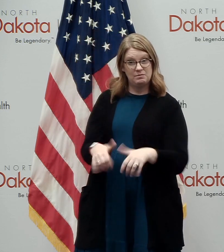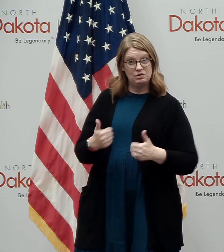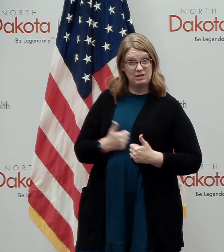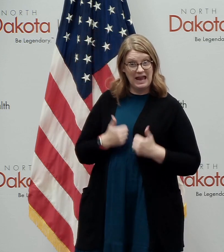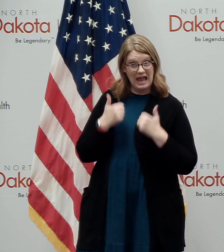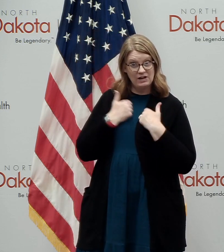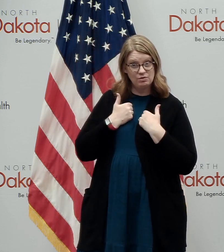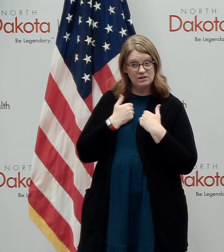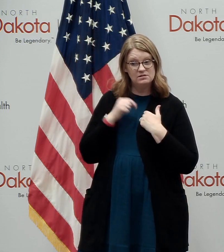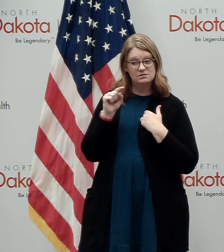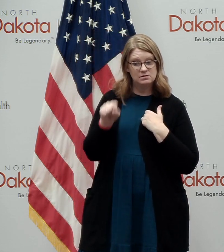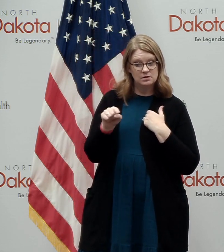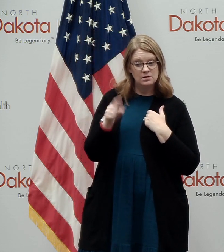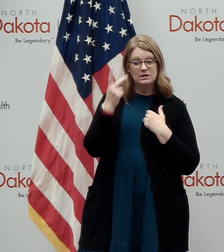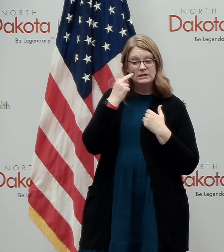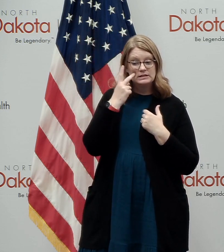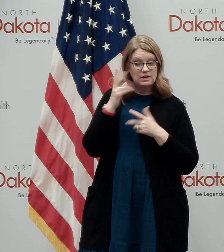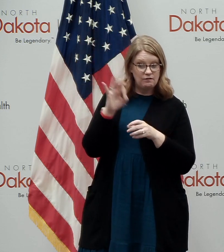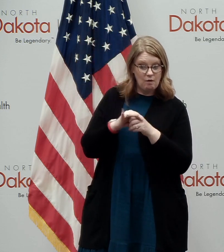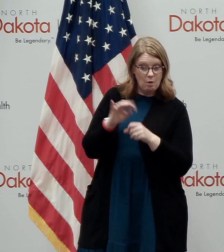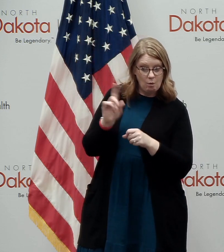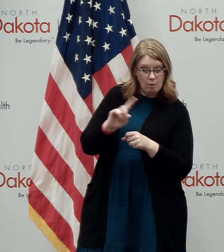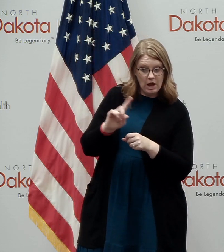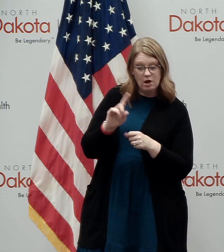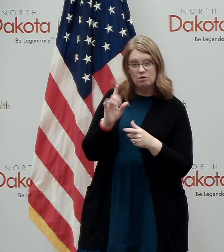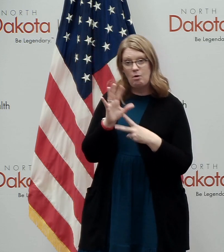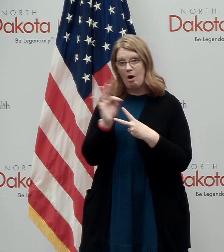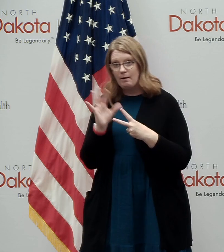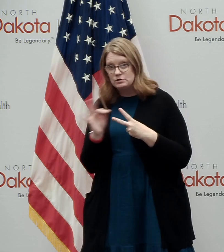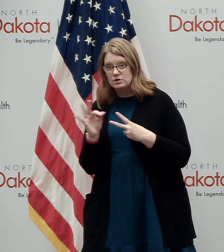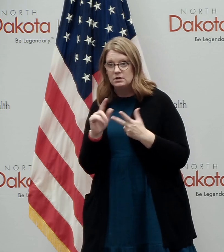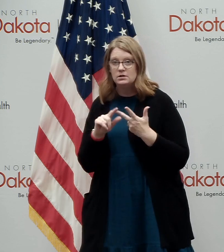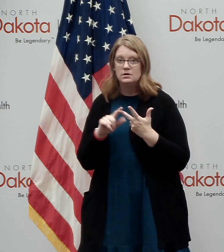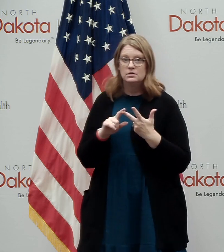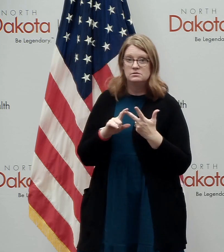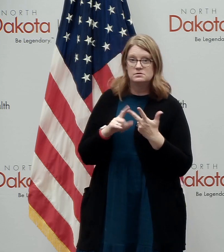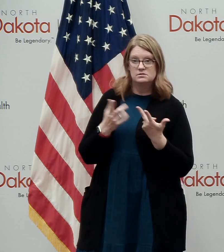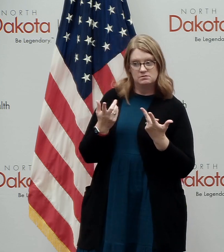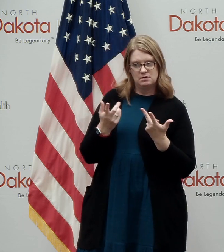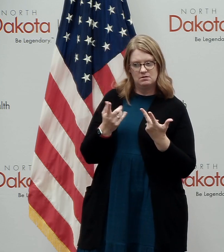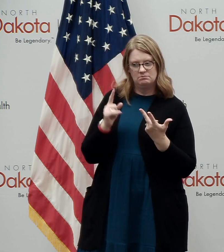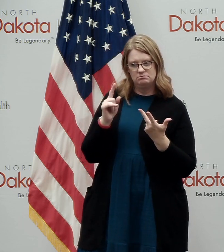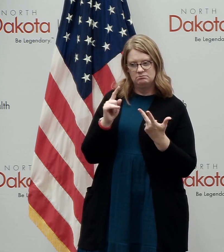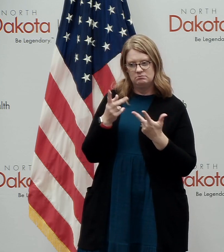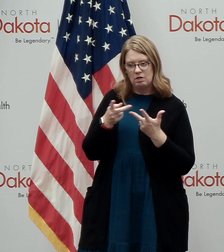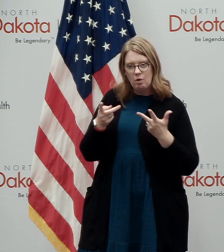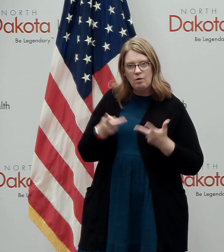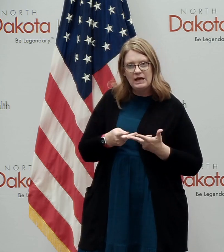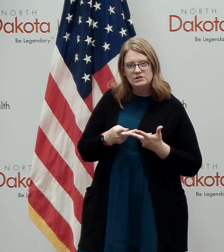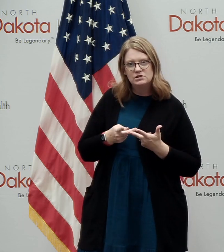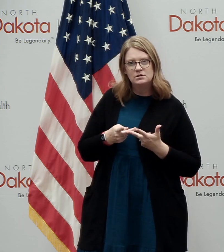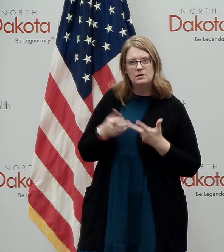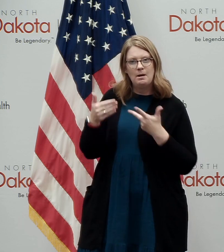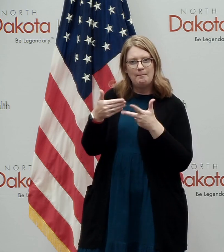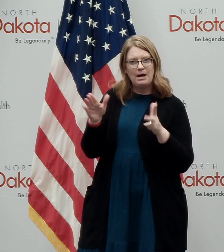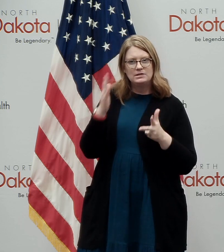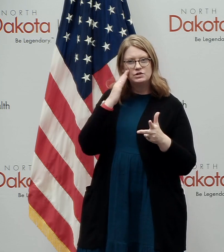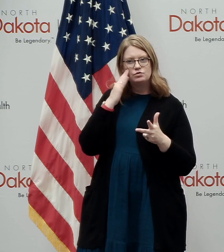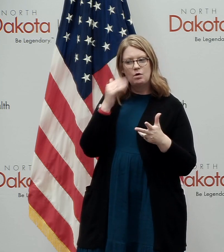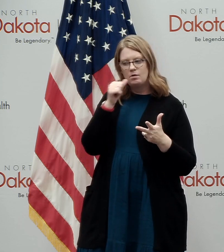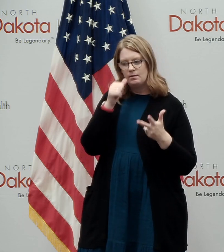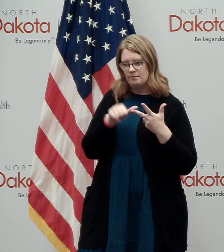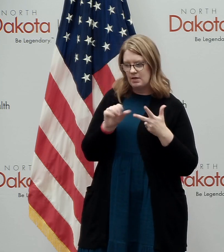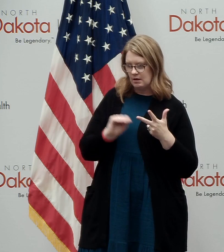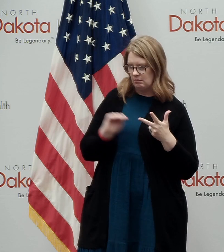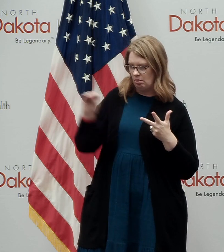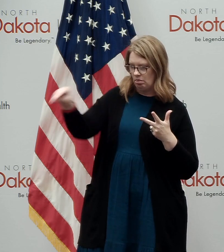can find where they can vote, what their options are, their polling locations, the location of drop boxes. There's